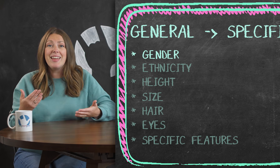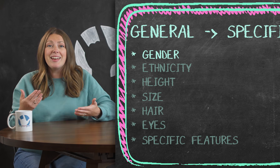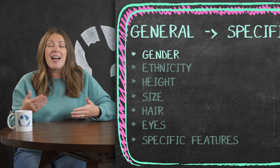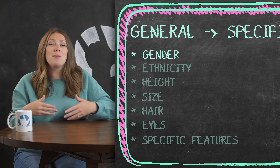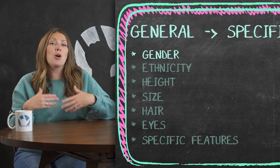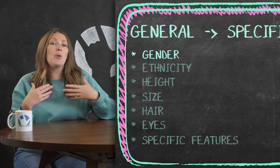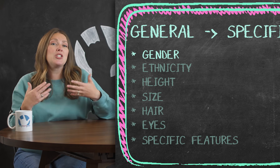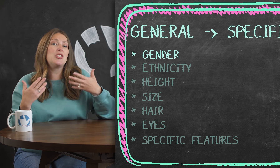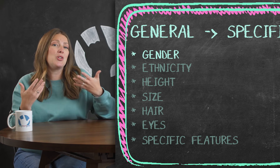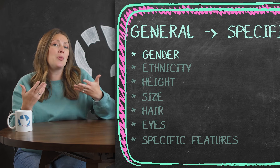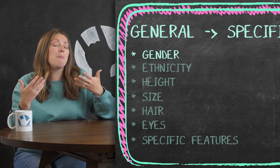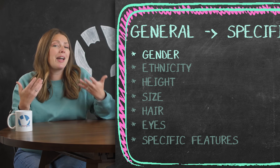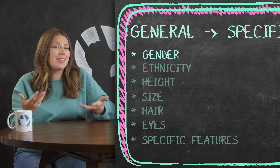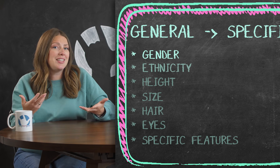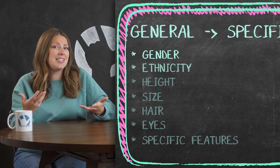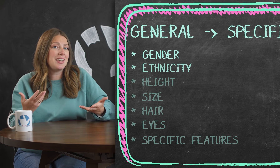Then I'm going to do my ethnicity.